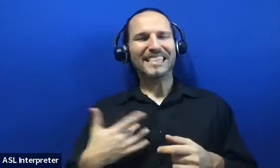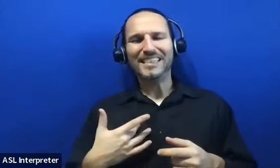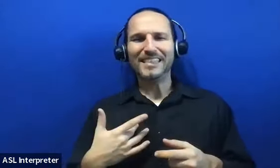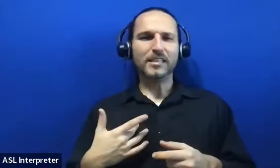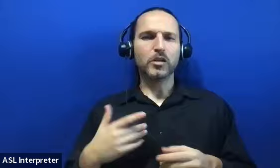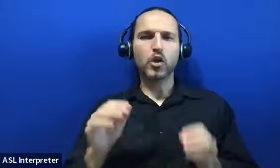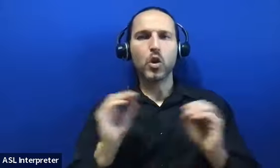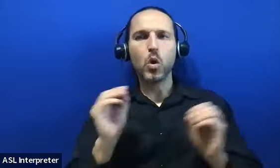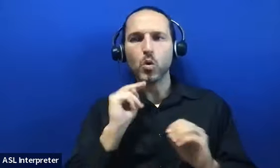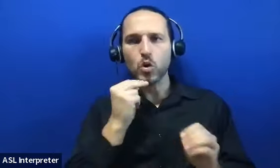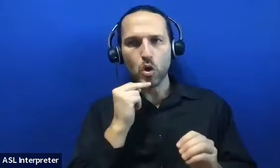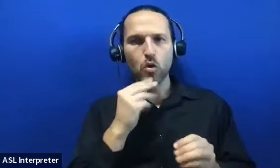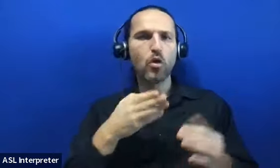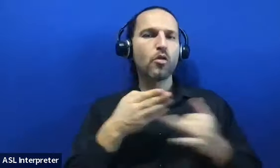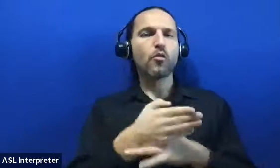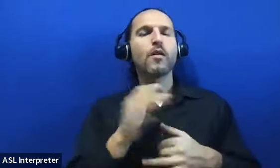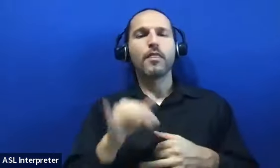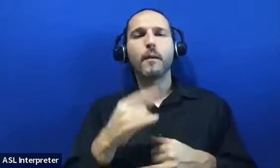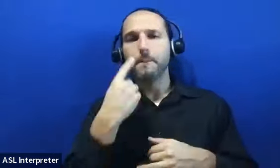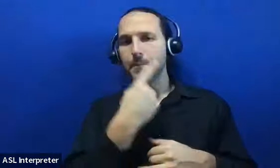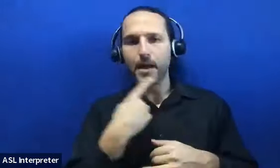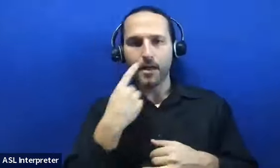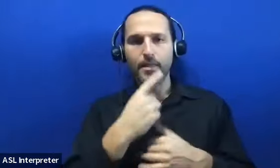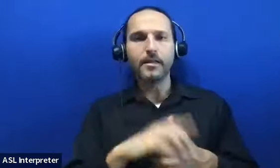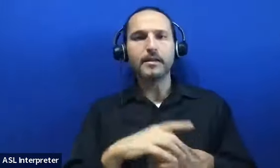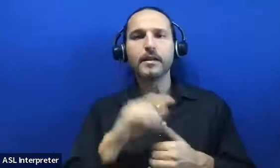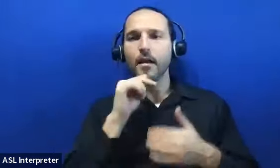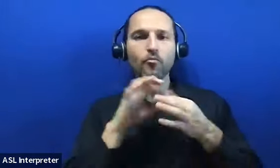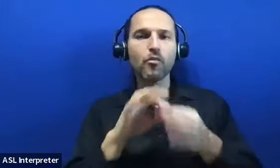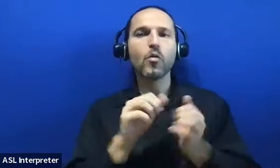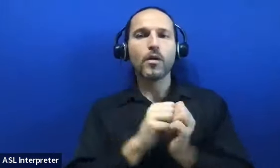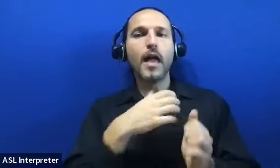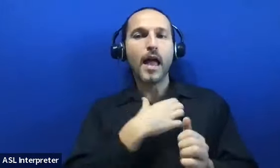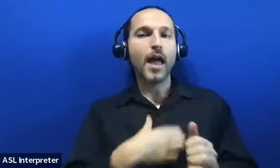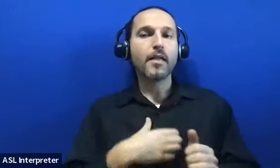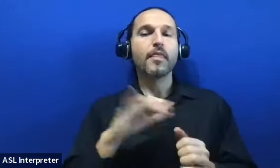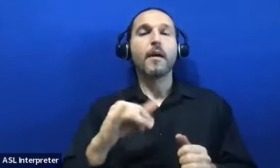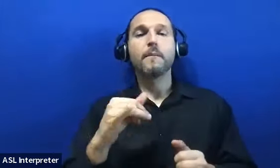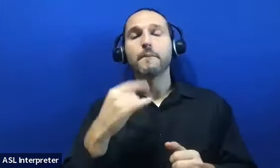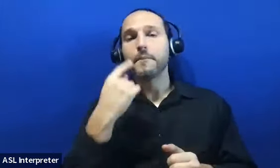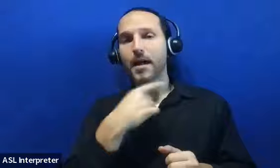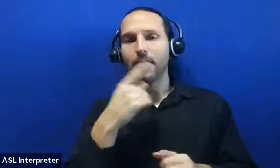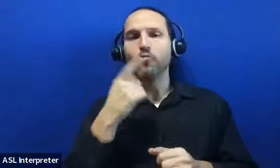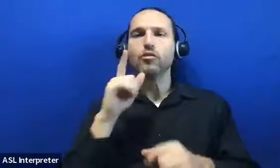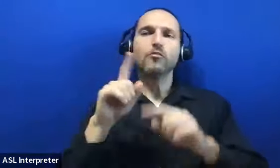any nutrients from eating by mouth, right? They don't associate hunger with eating by mouth because they've